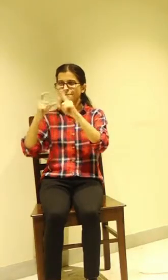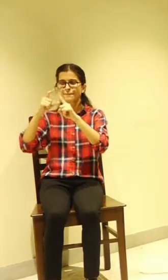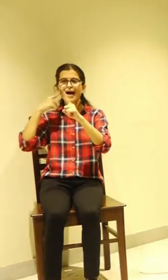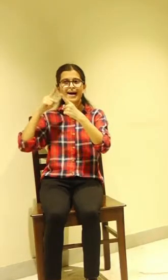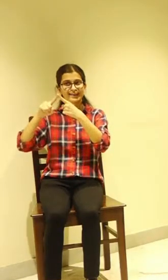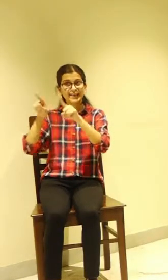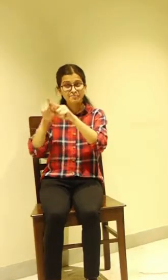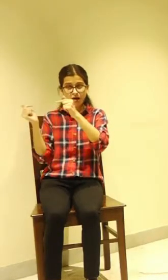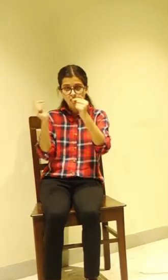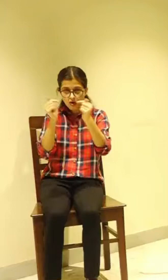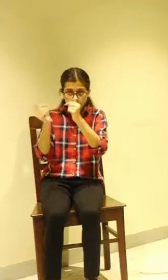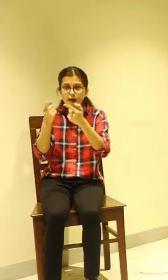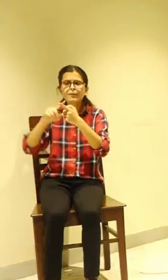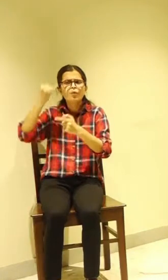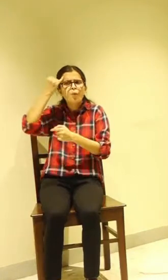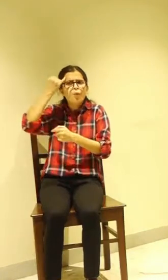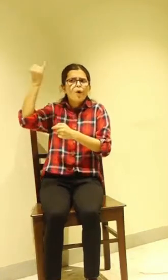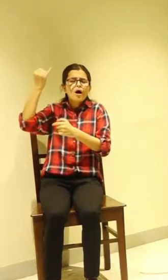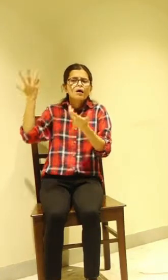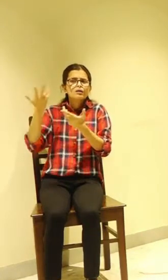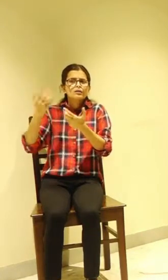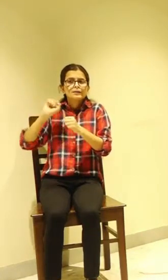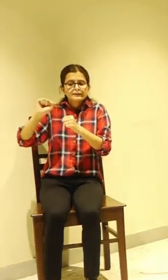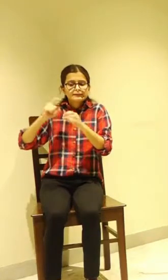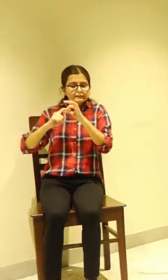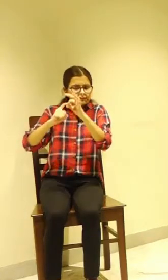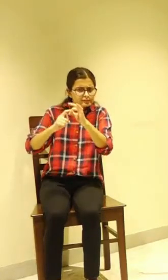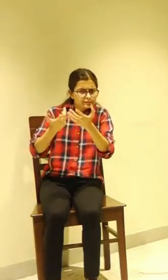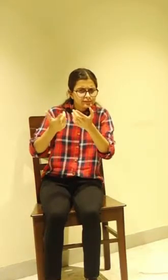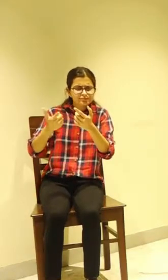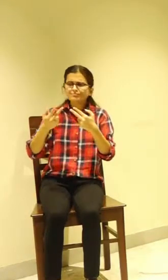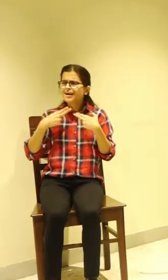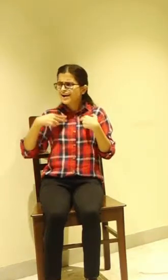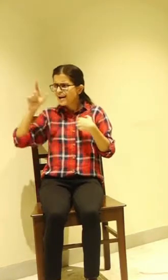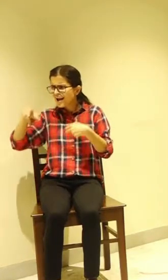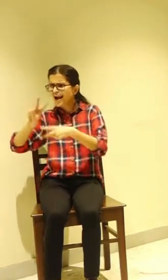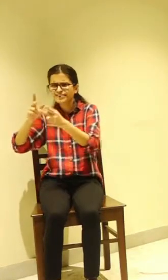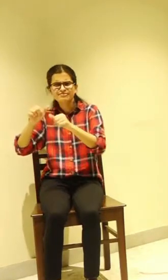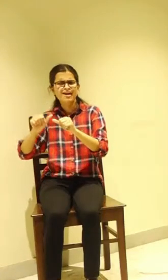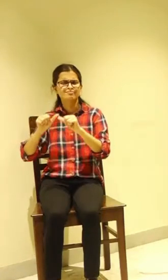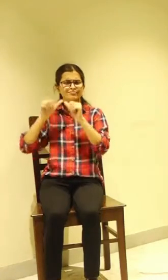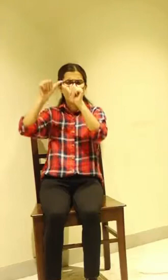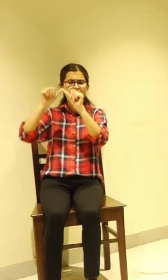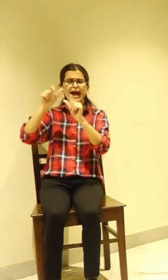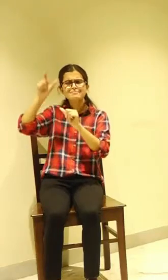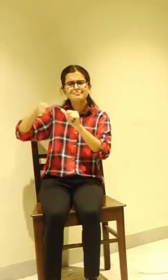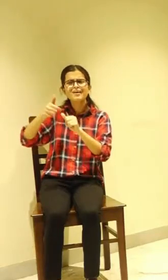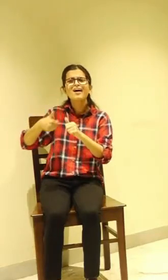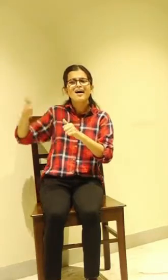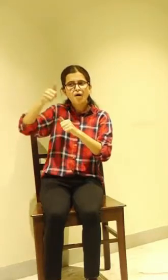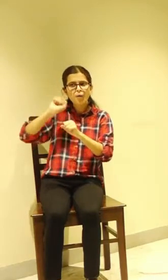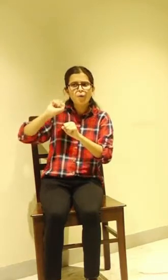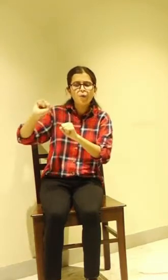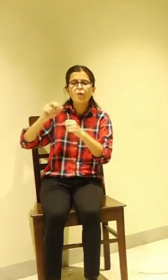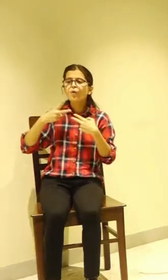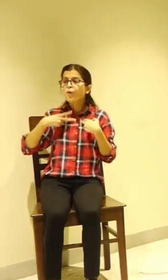the controversy is this idea that courts will question legislative wisdom, will question administrative actions, is alien to the